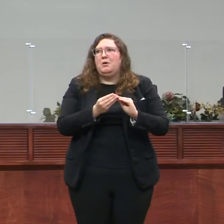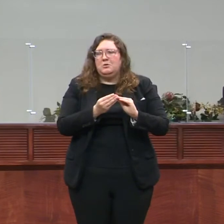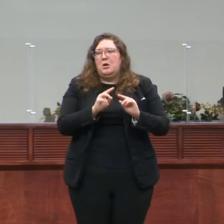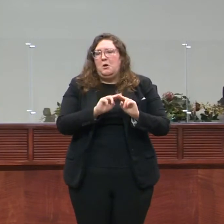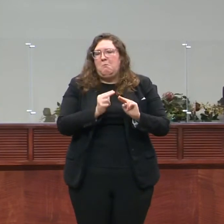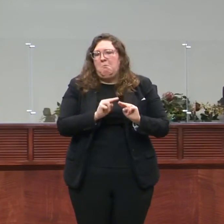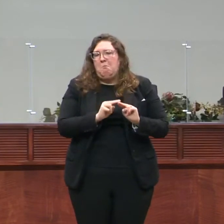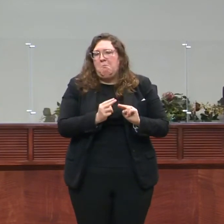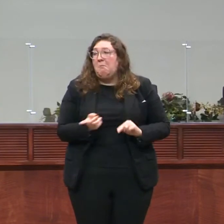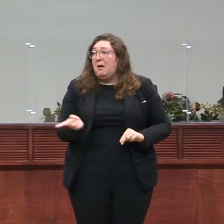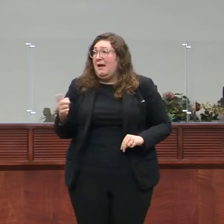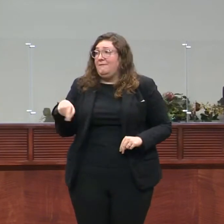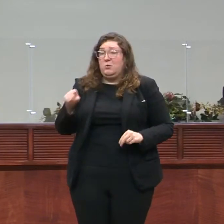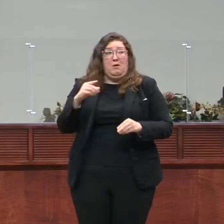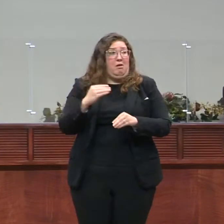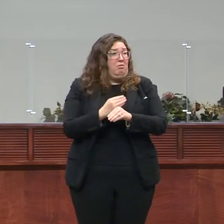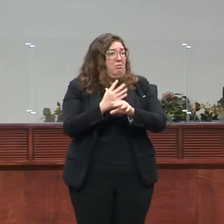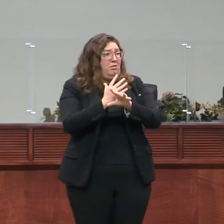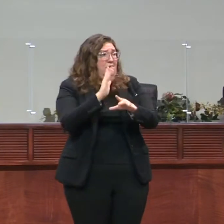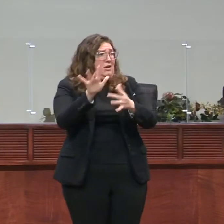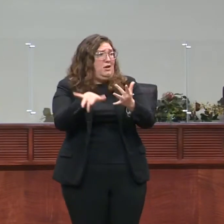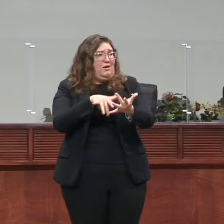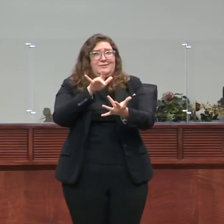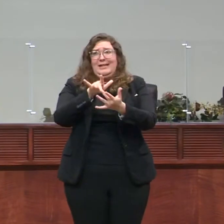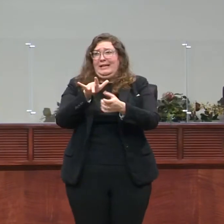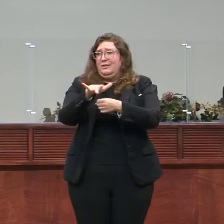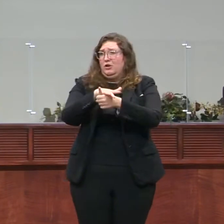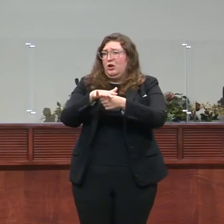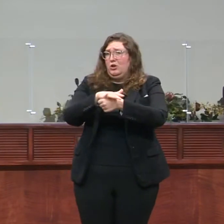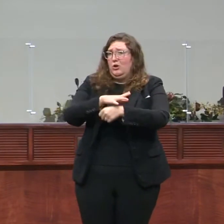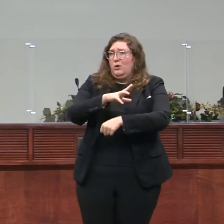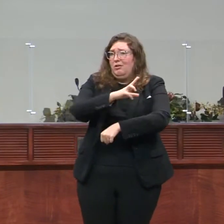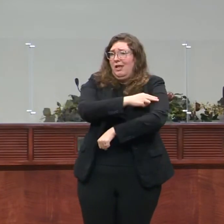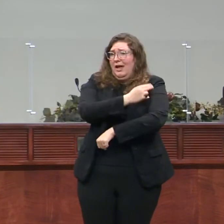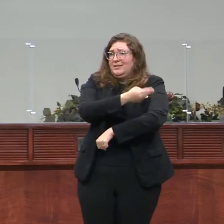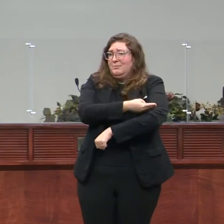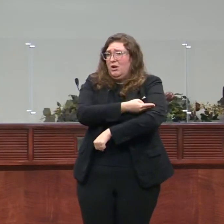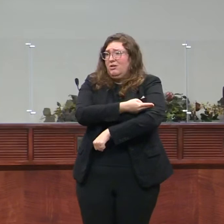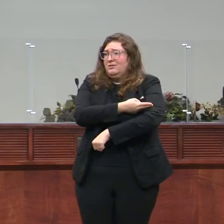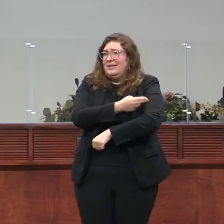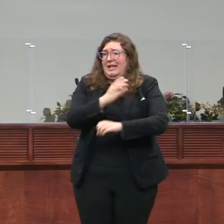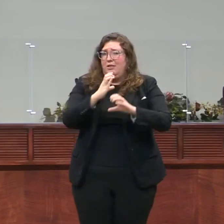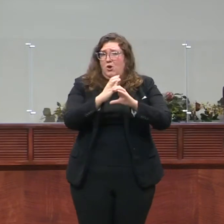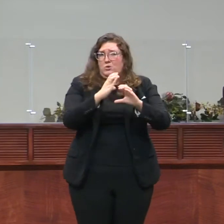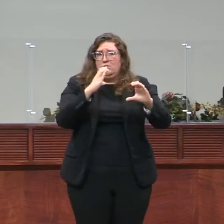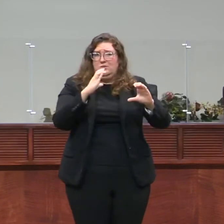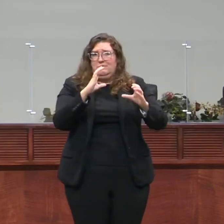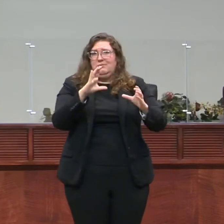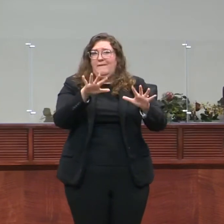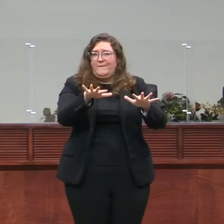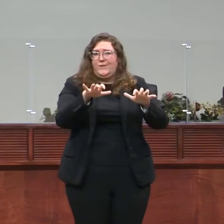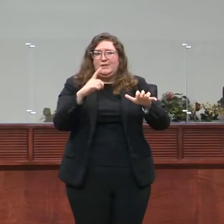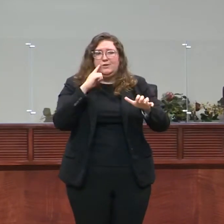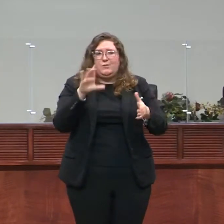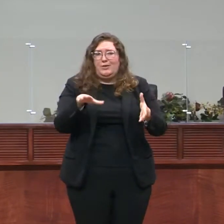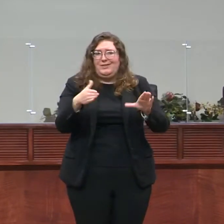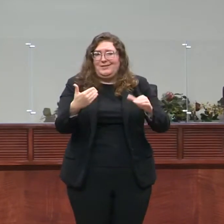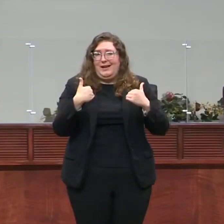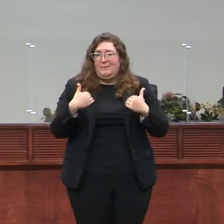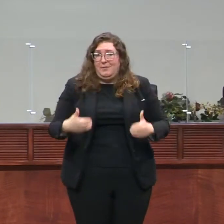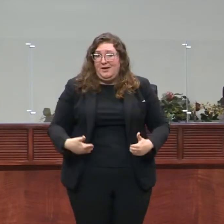see where they're at after this weekend and if those morgues were able to be delivered.